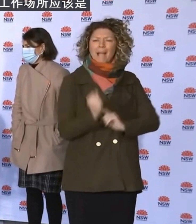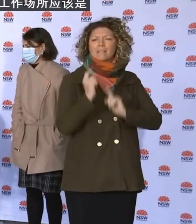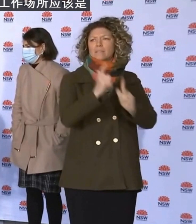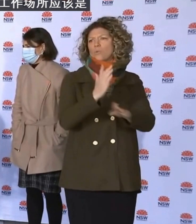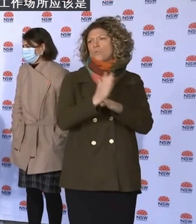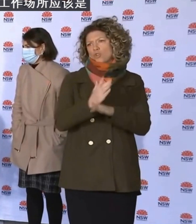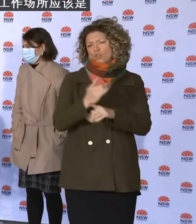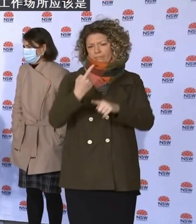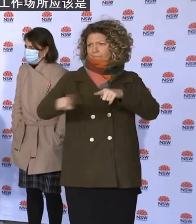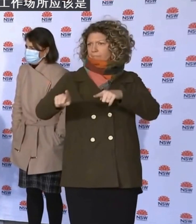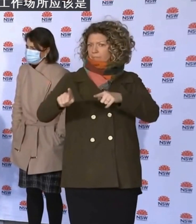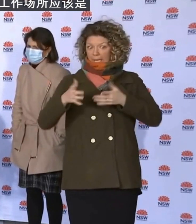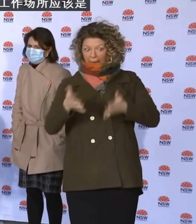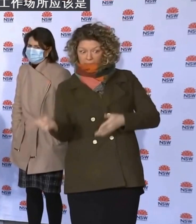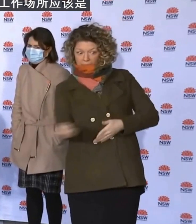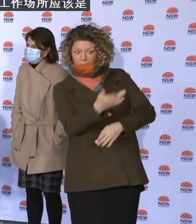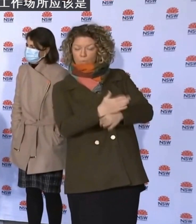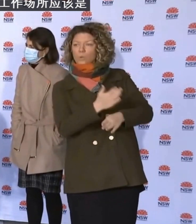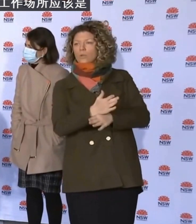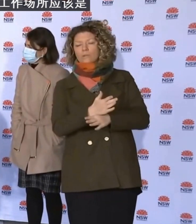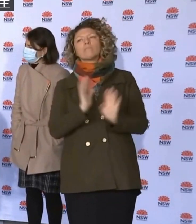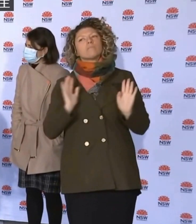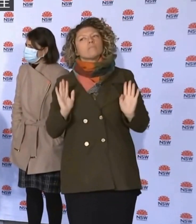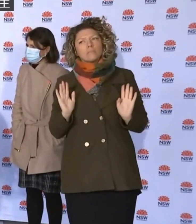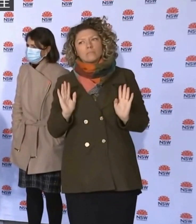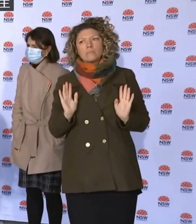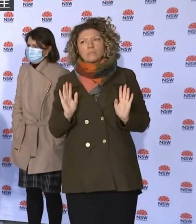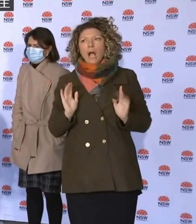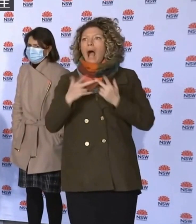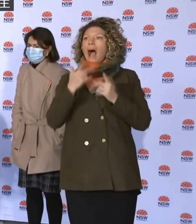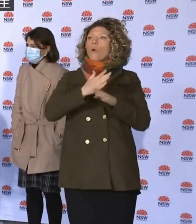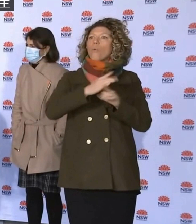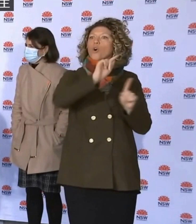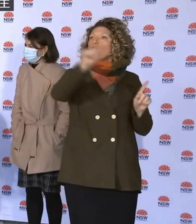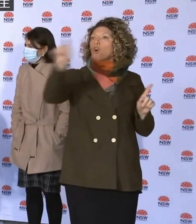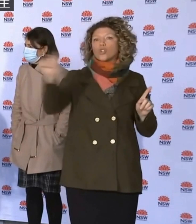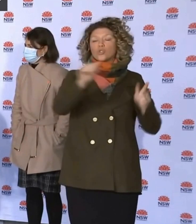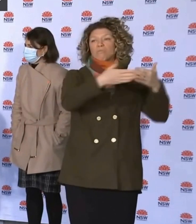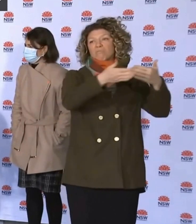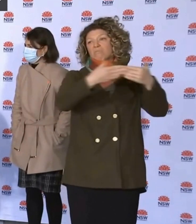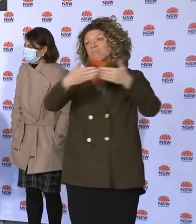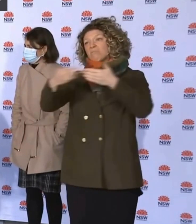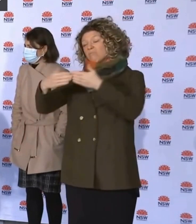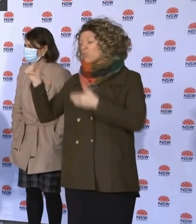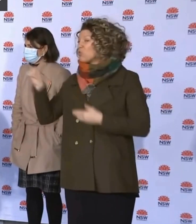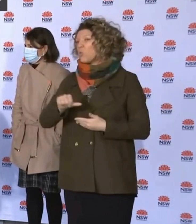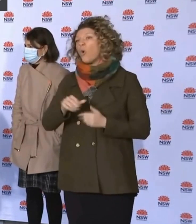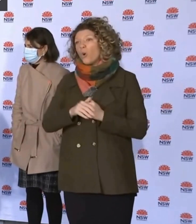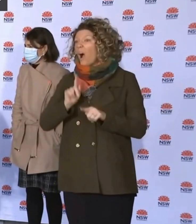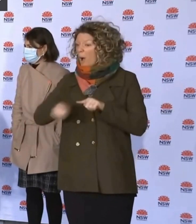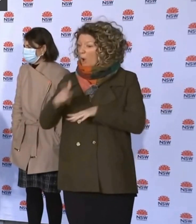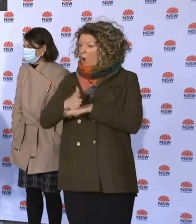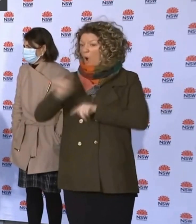Only the most critical workplaces should be operational, and we are calling upon employers. The Minister